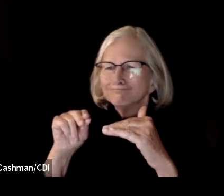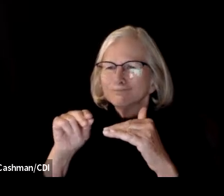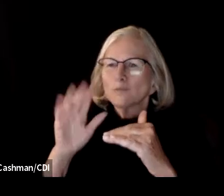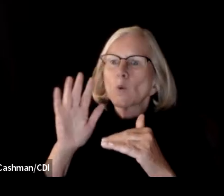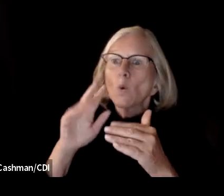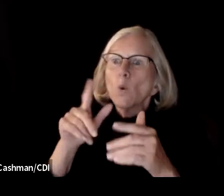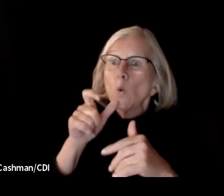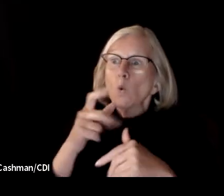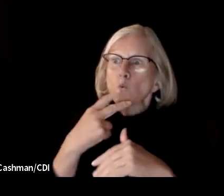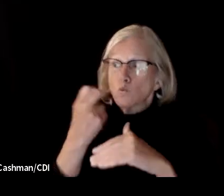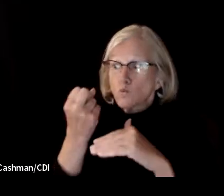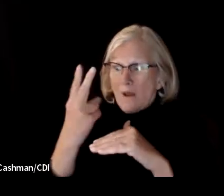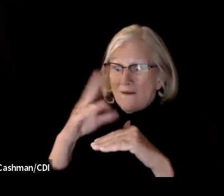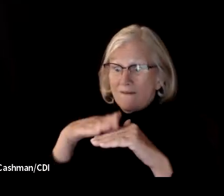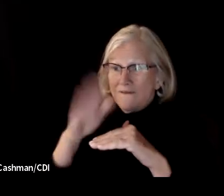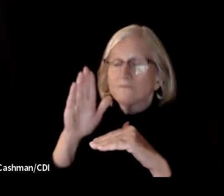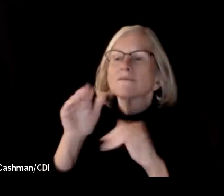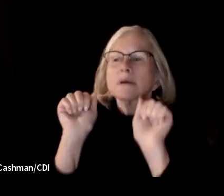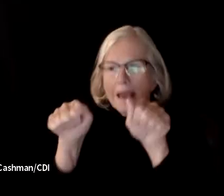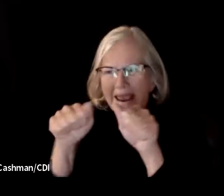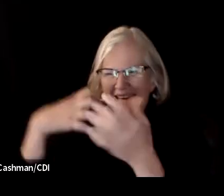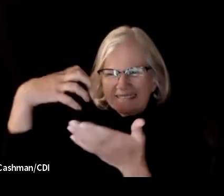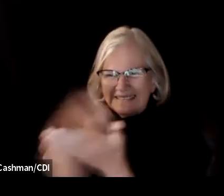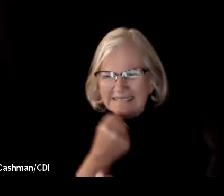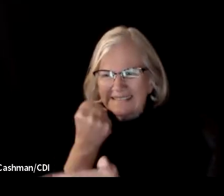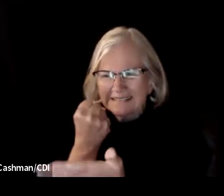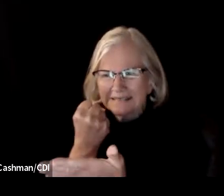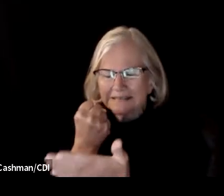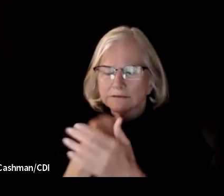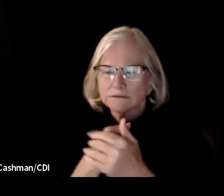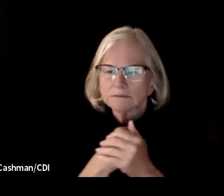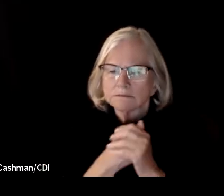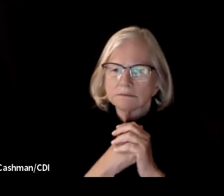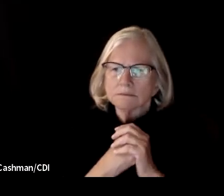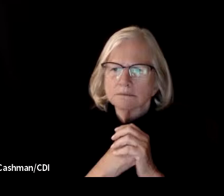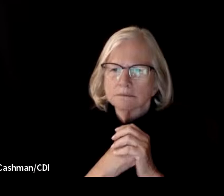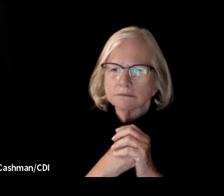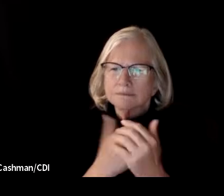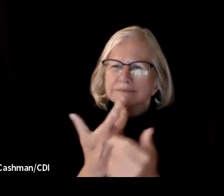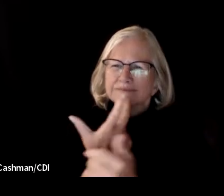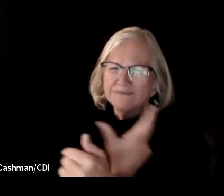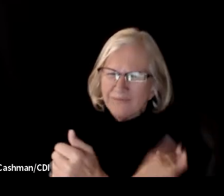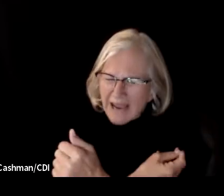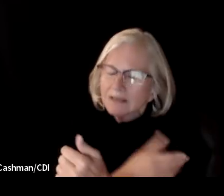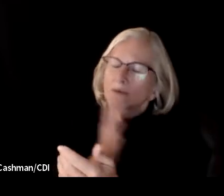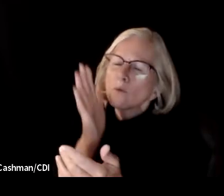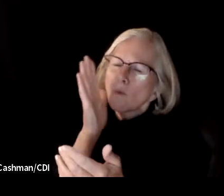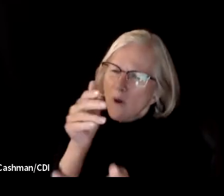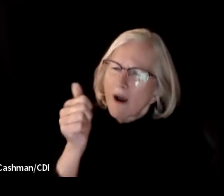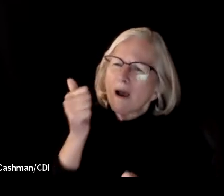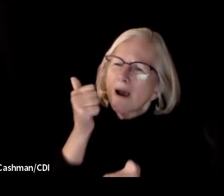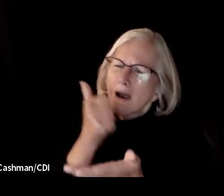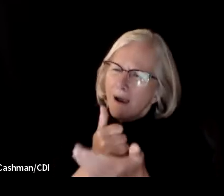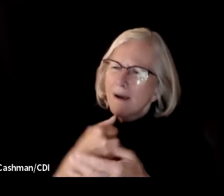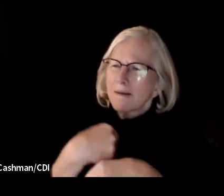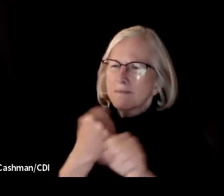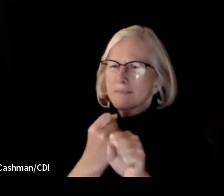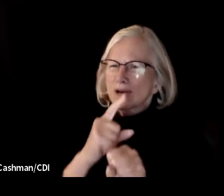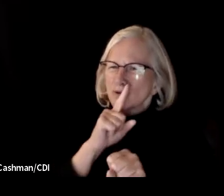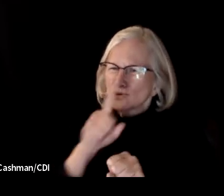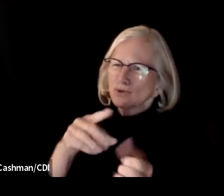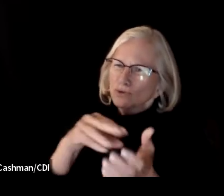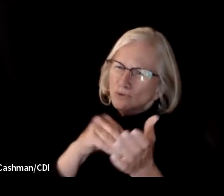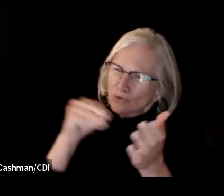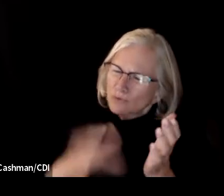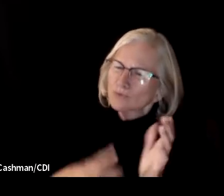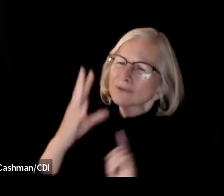us the very best possible opportunity of making sure that our students have the school year that they deserve. Throughout the summer, we have